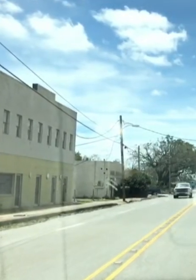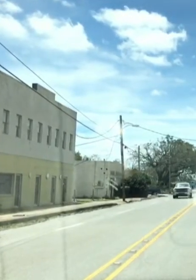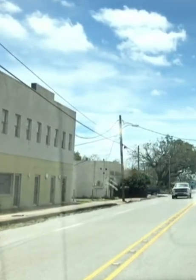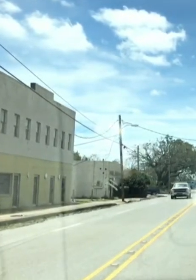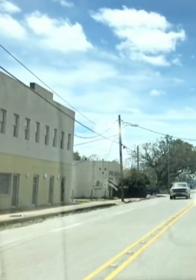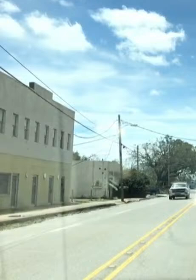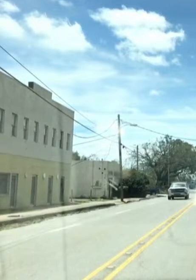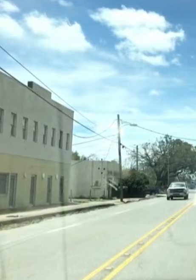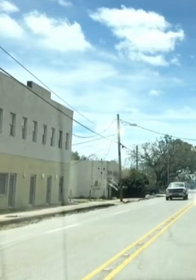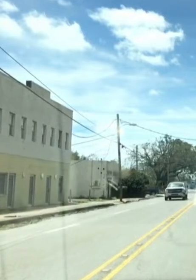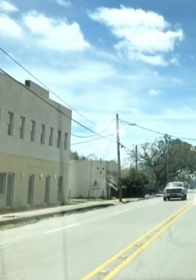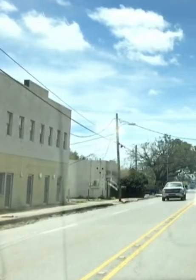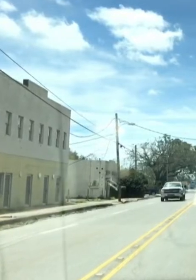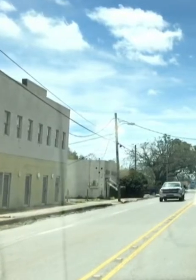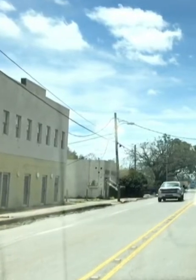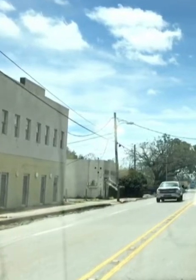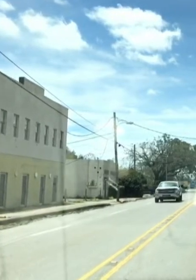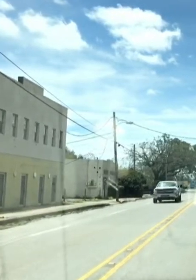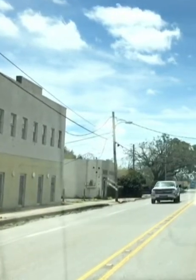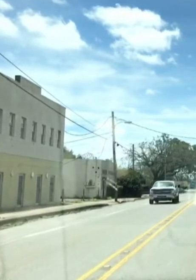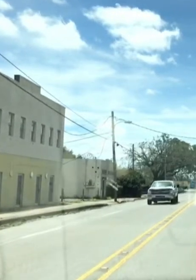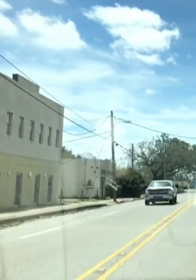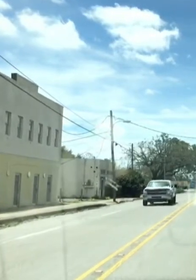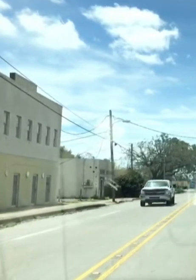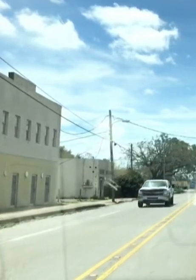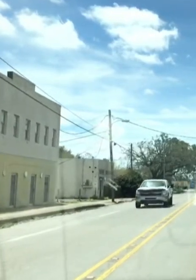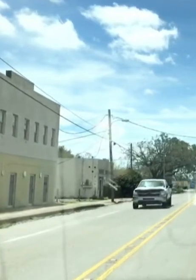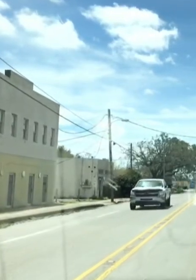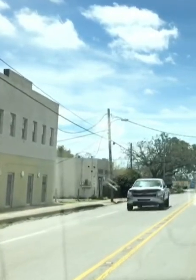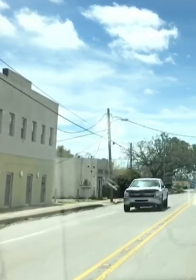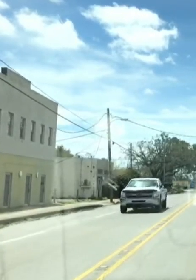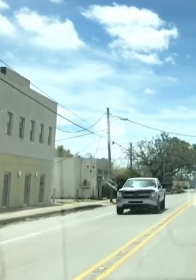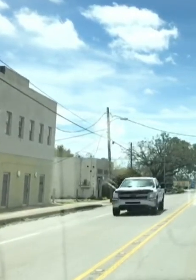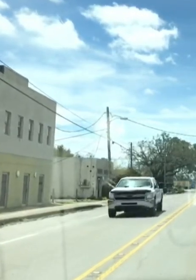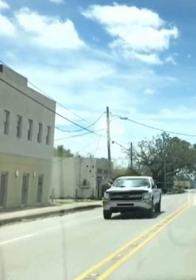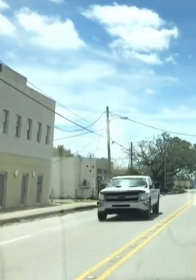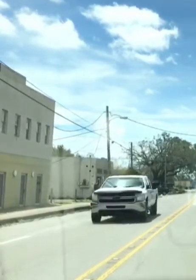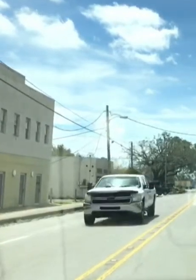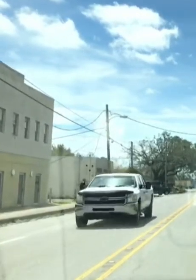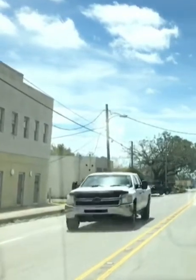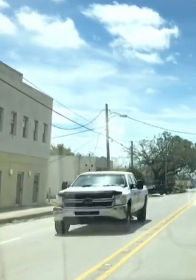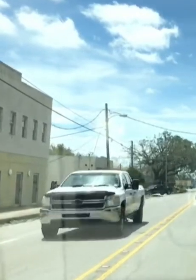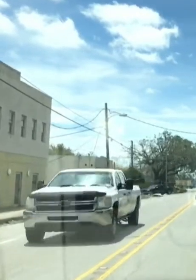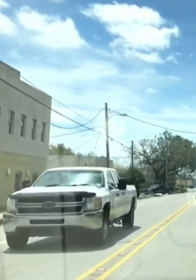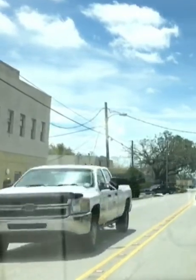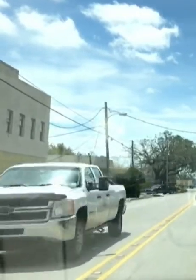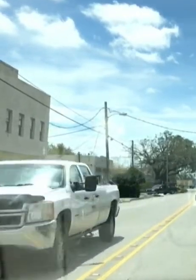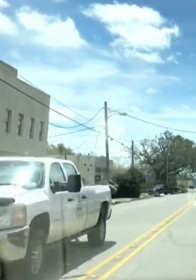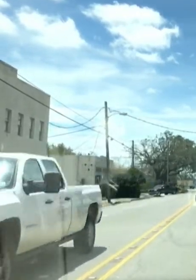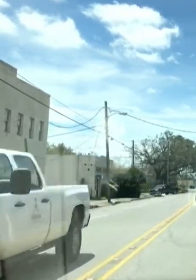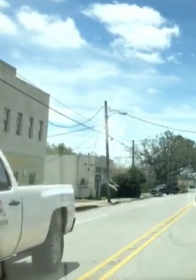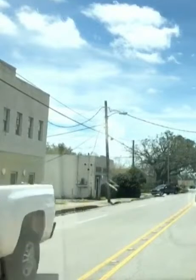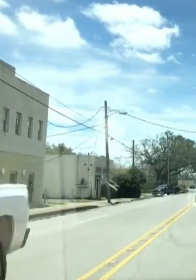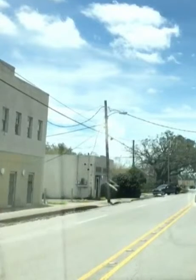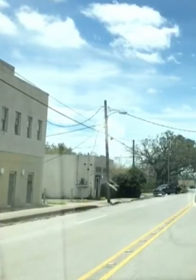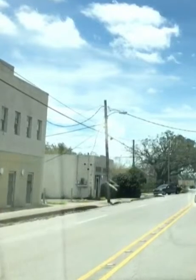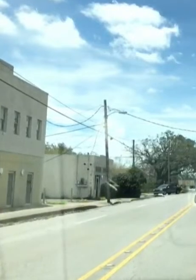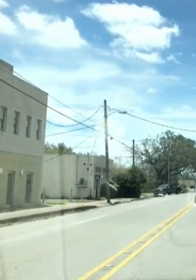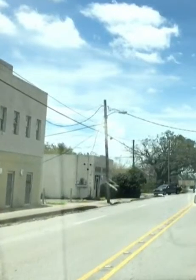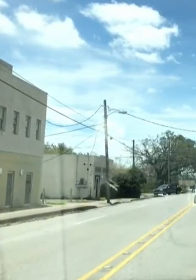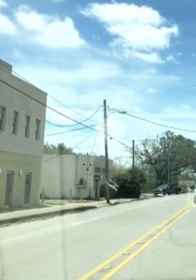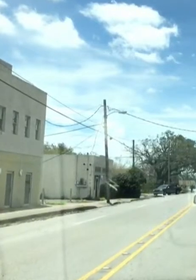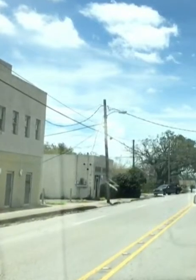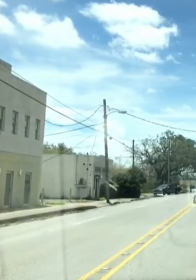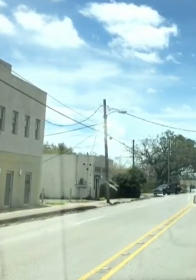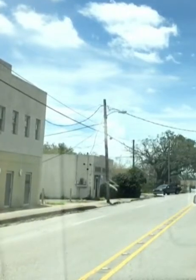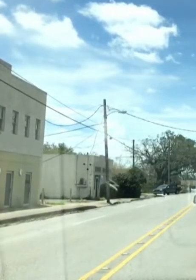stay out until they can clean out some of these roads and get this electrical fixed up. Though I know that's very hard for people